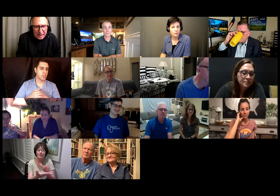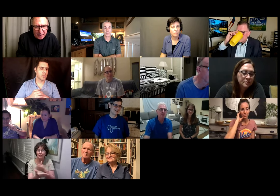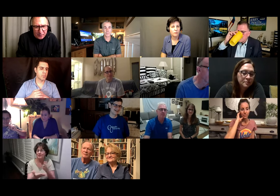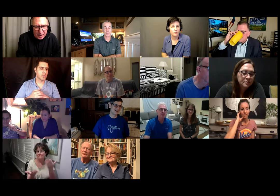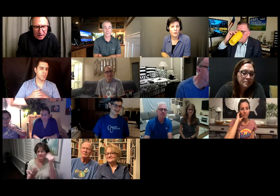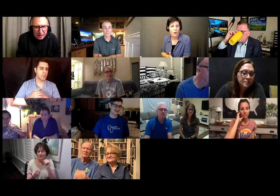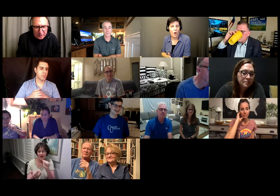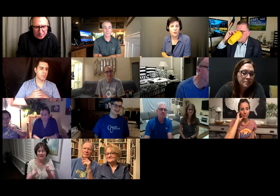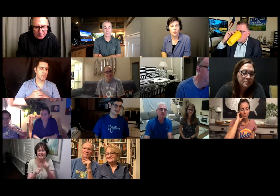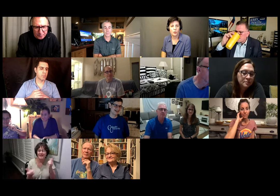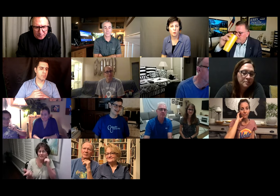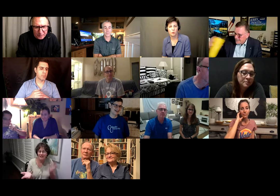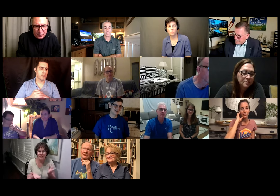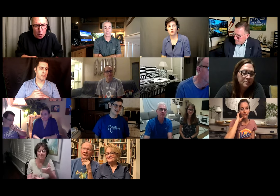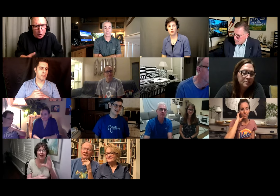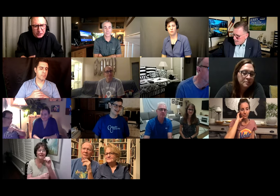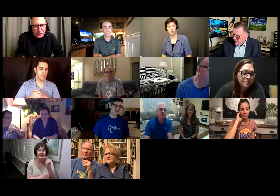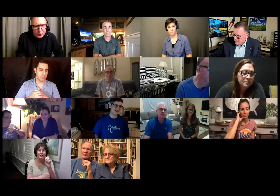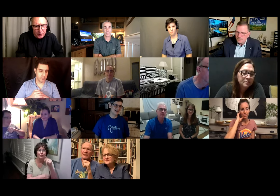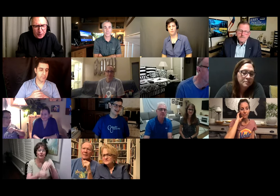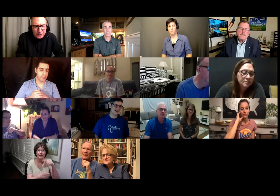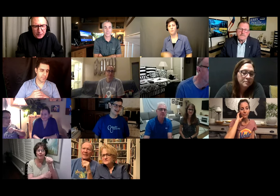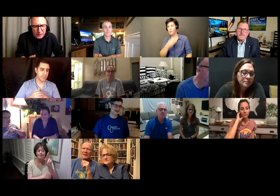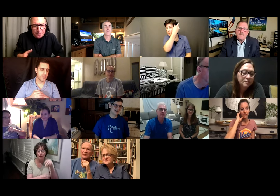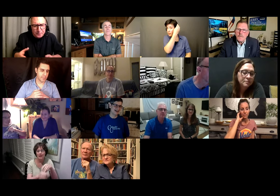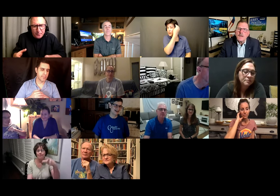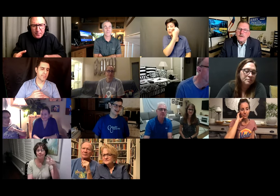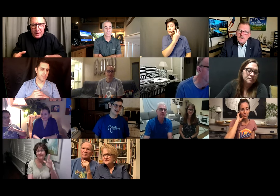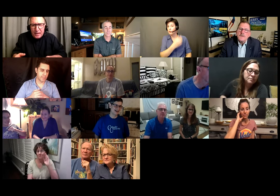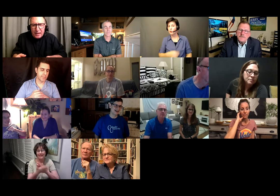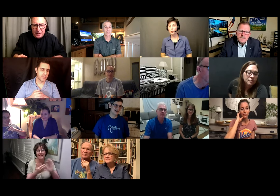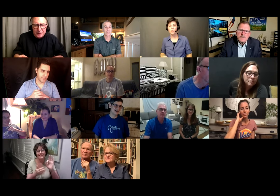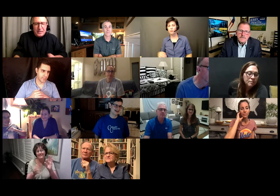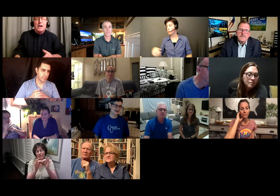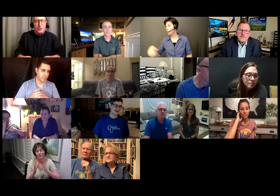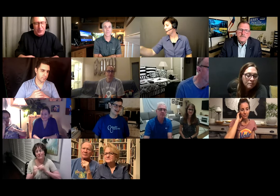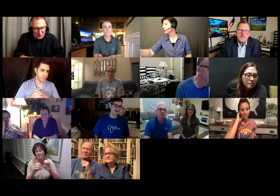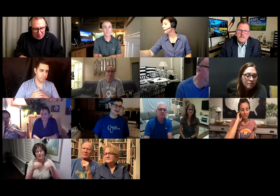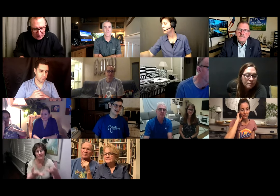They have the chorus interpreters,